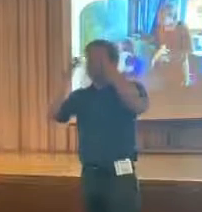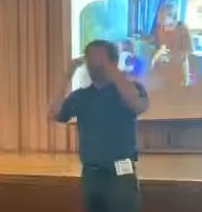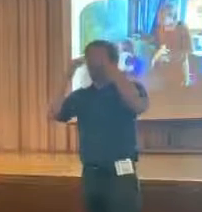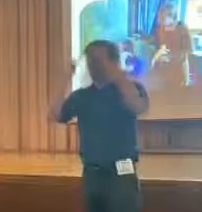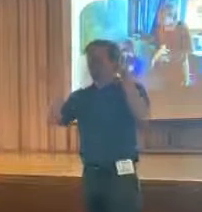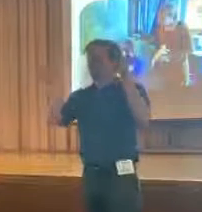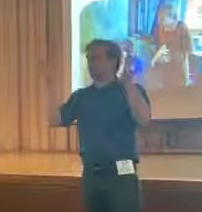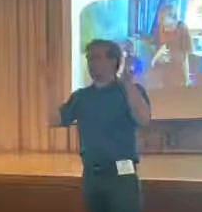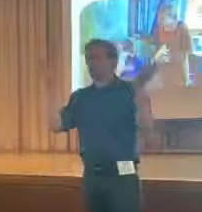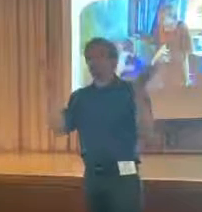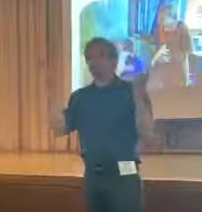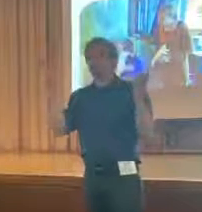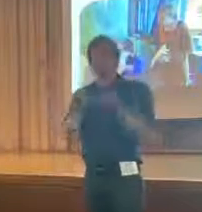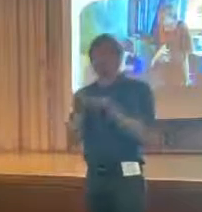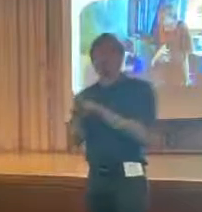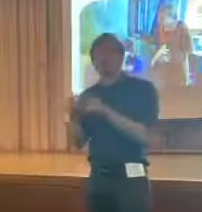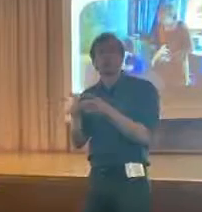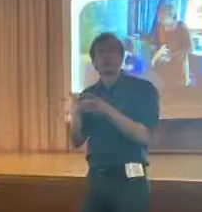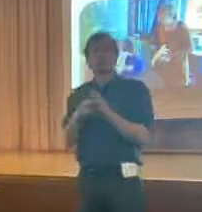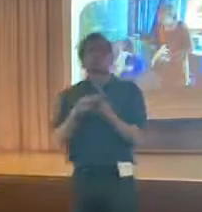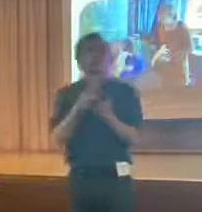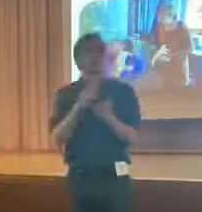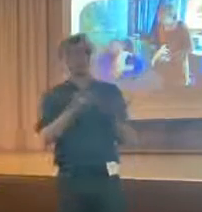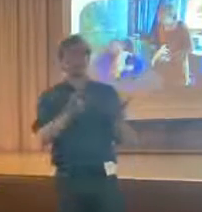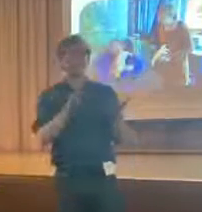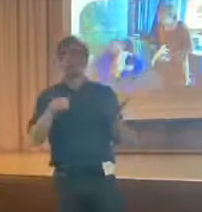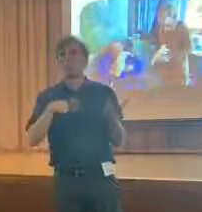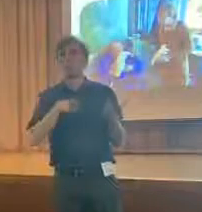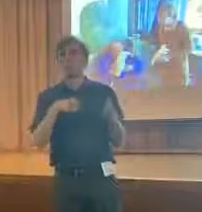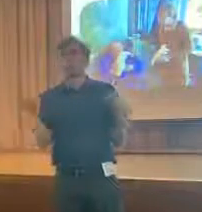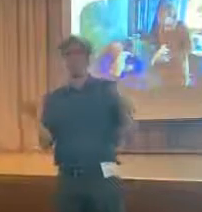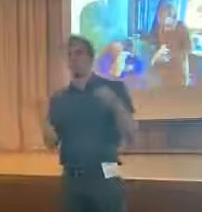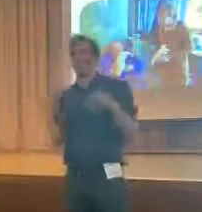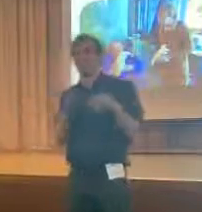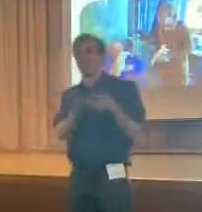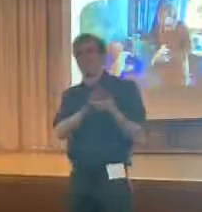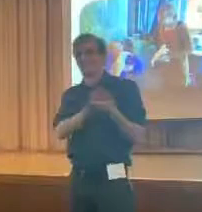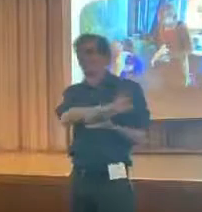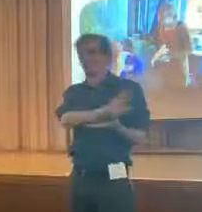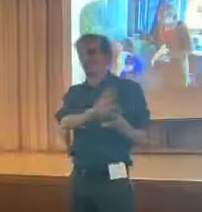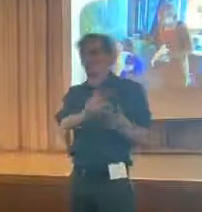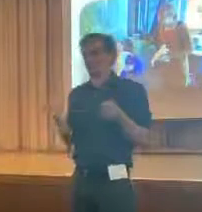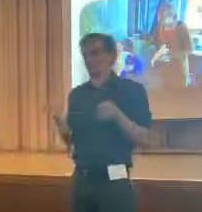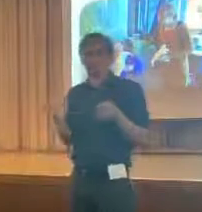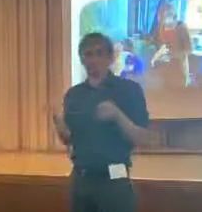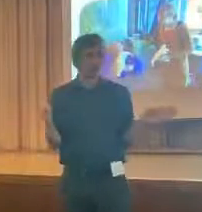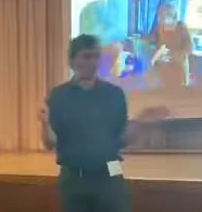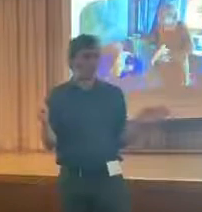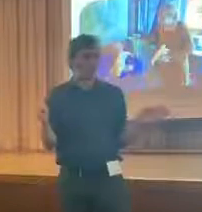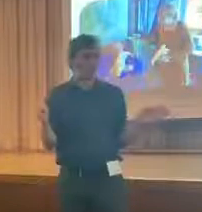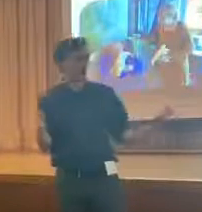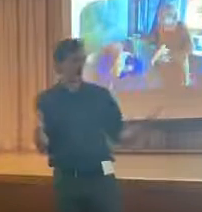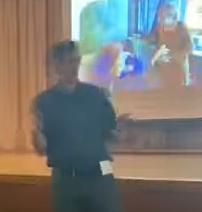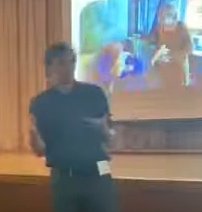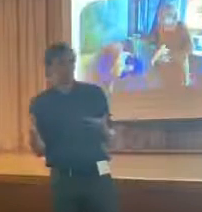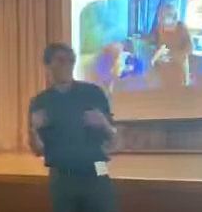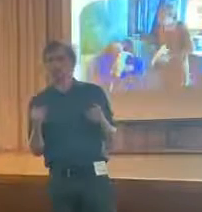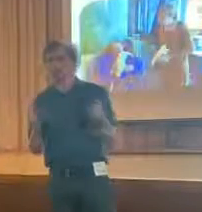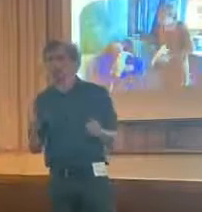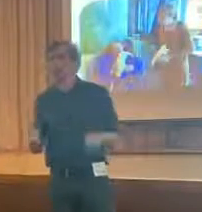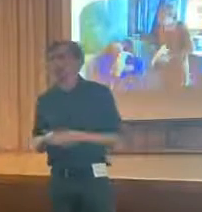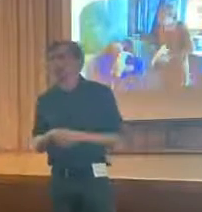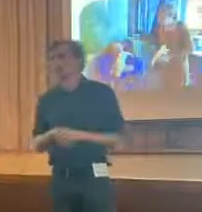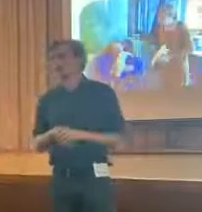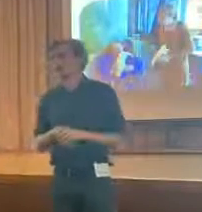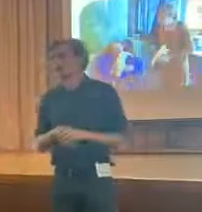previously excluded. I love this picture. This is of one of our lead testers, Maureen Frankhofer. And Maureen is